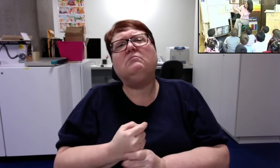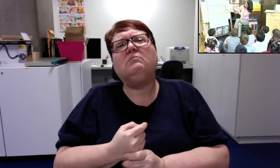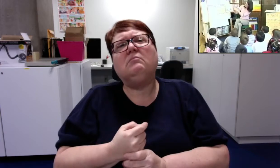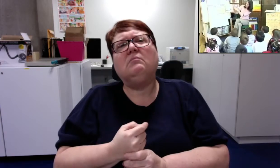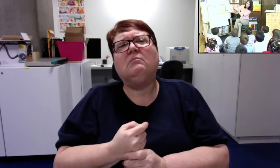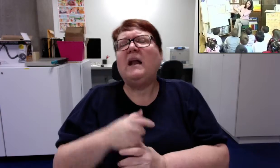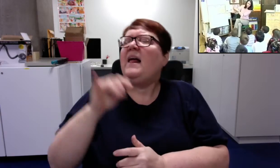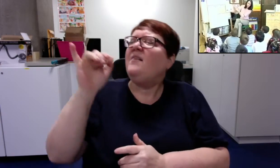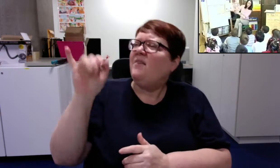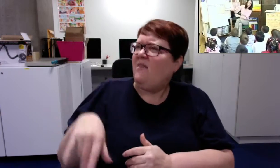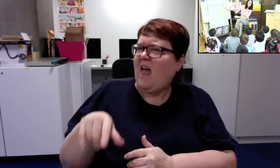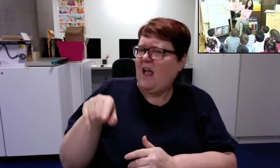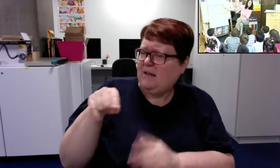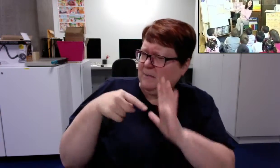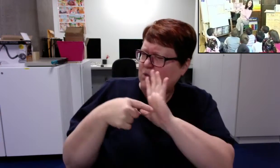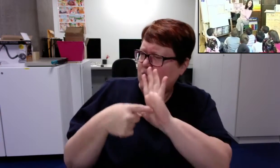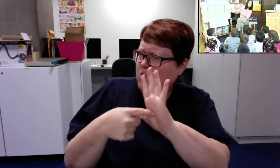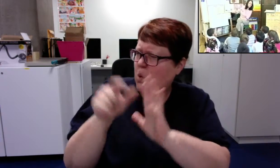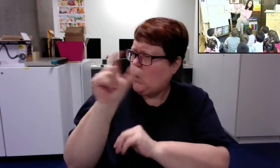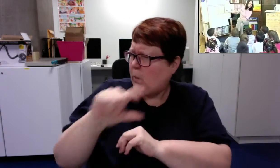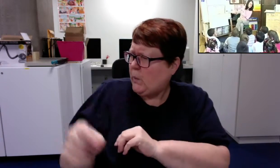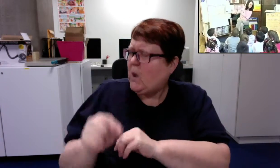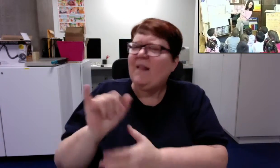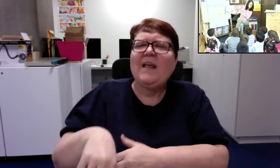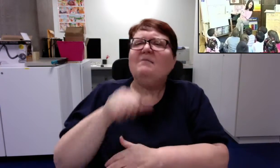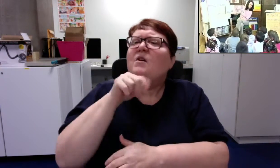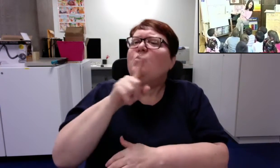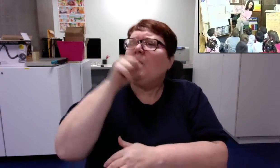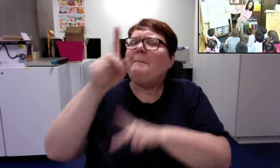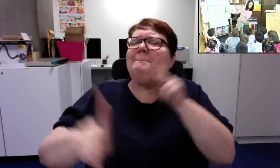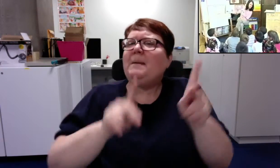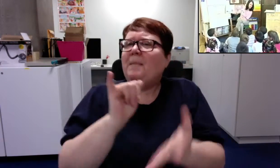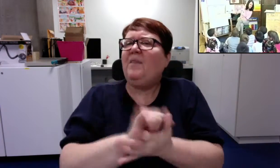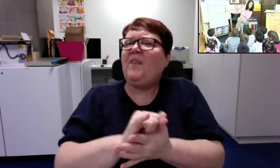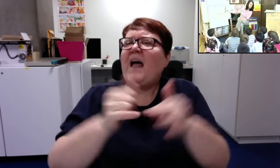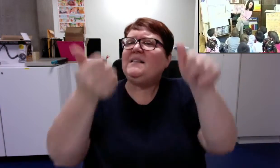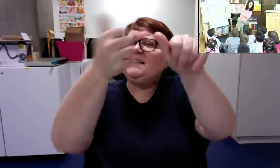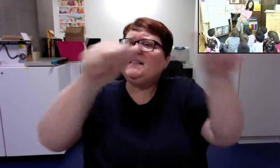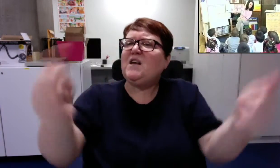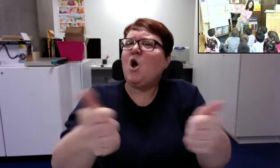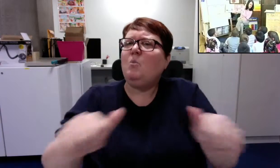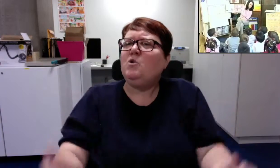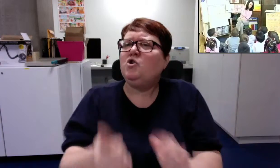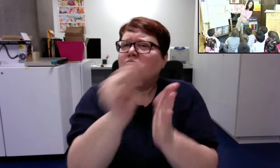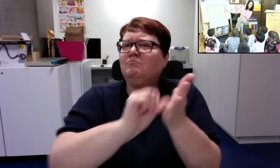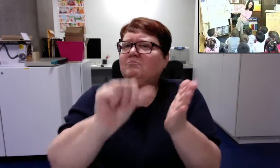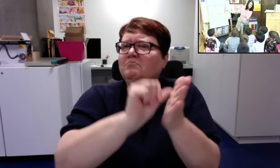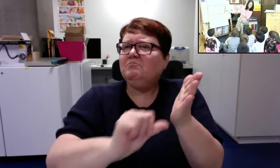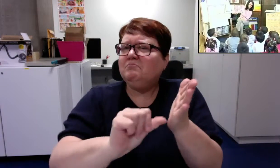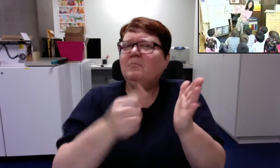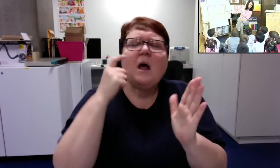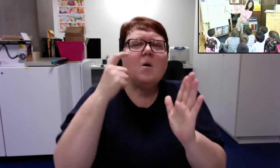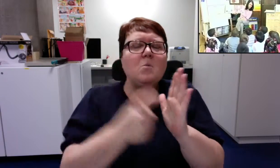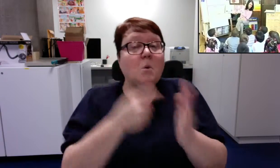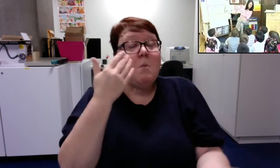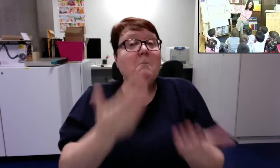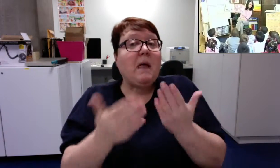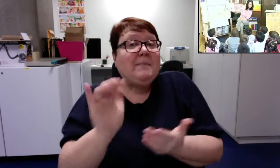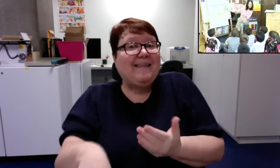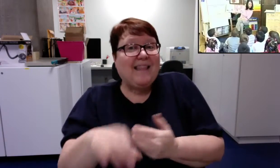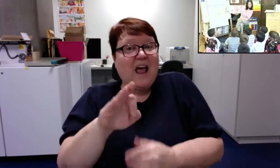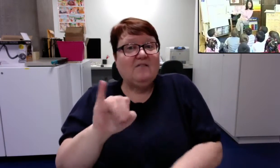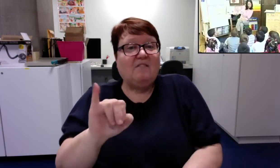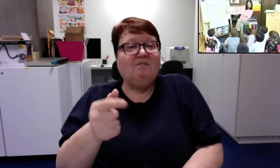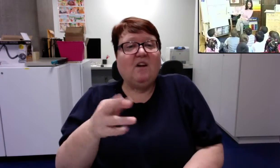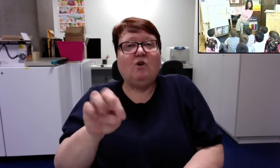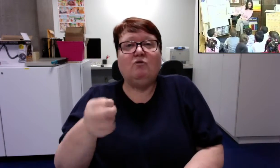these right here. Those are not real people. Those are sculptures. And so I was thinking that maybe that is the figurehead. So